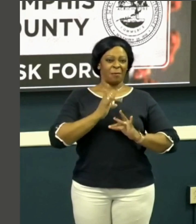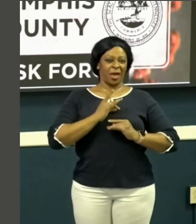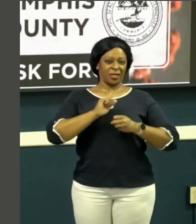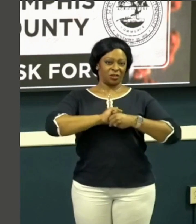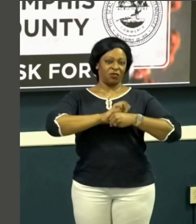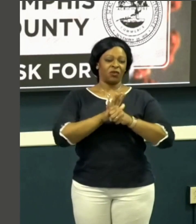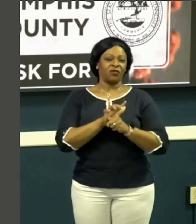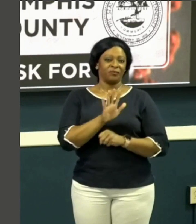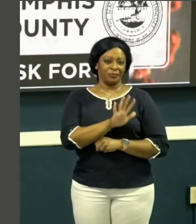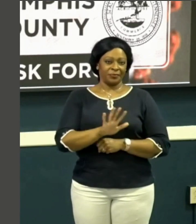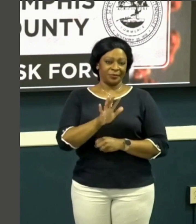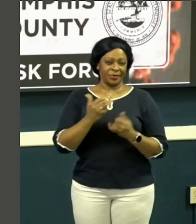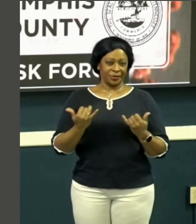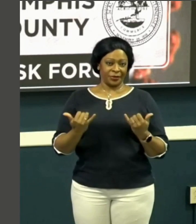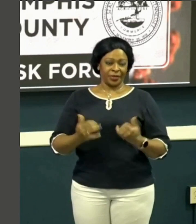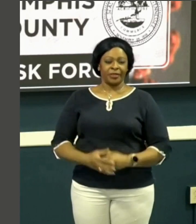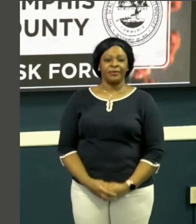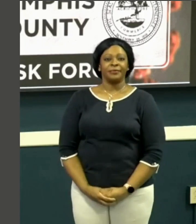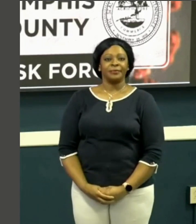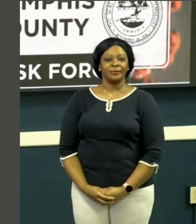time. Next slide.